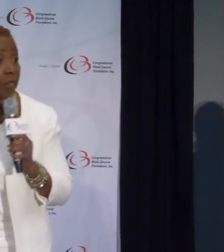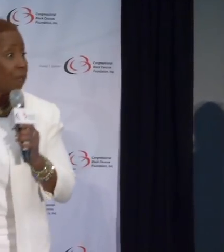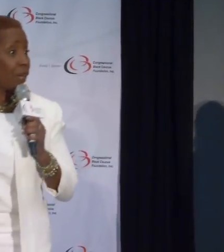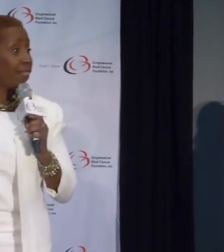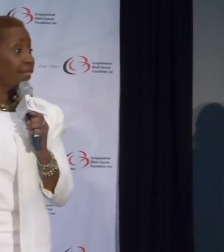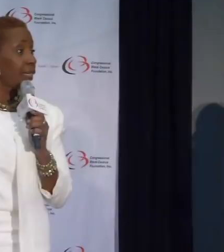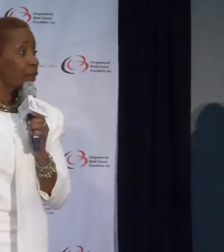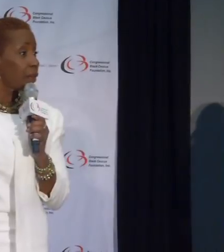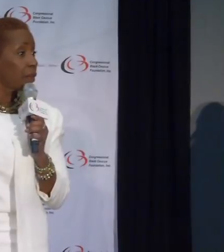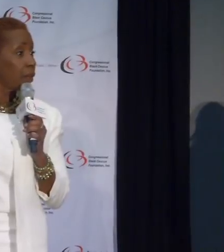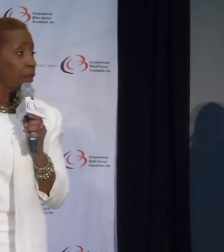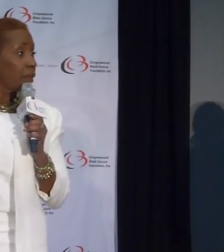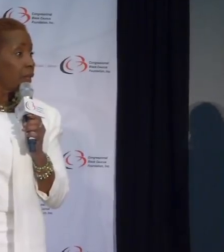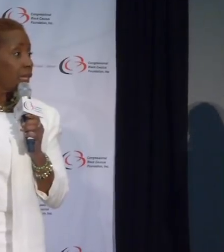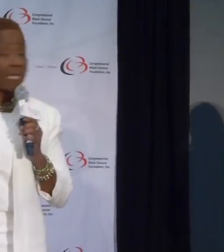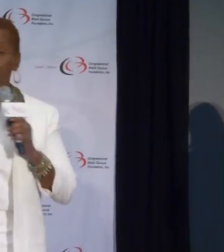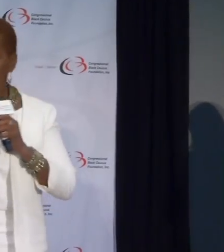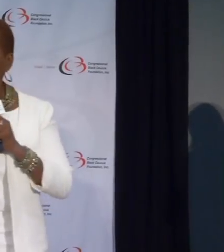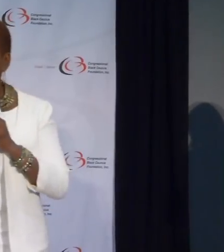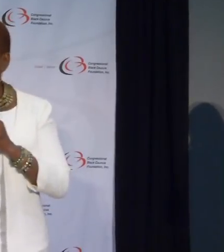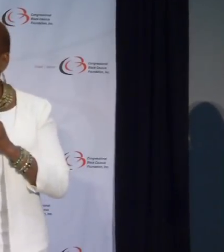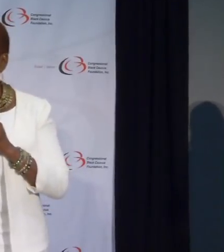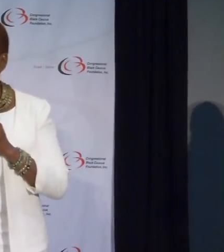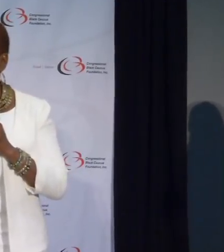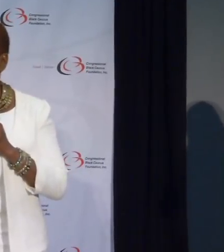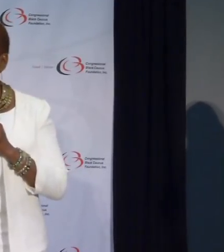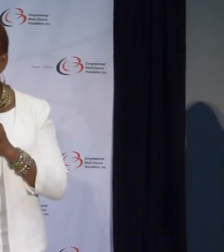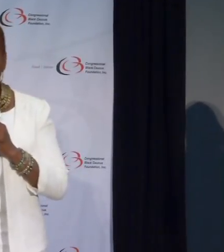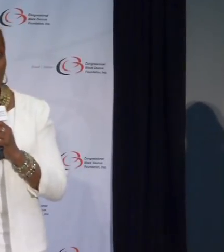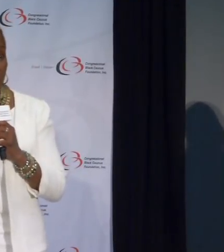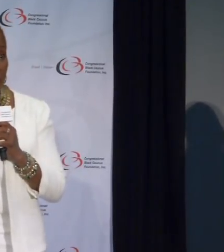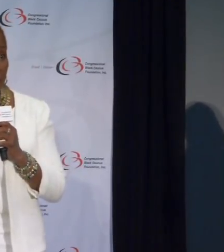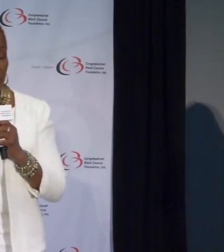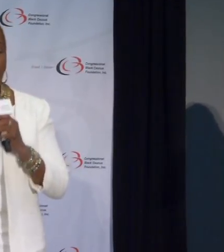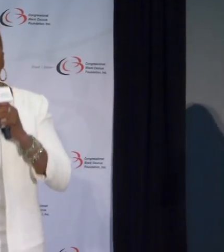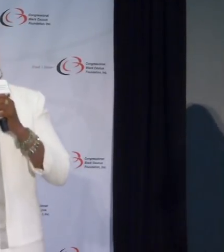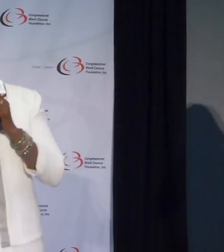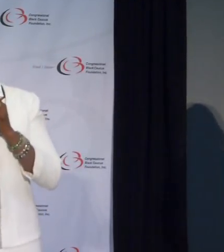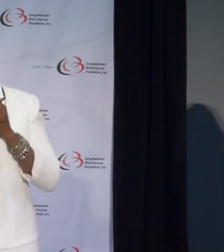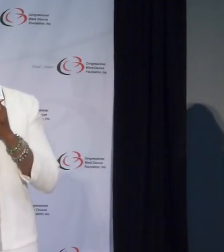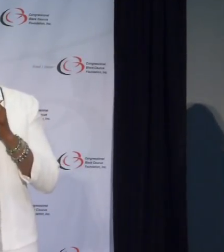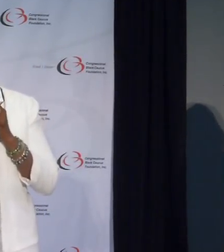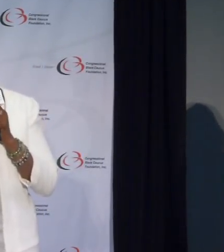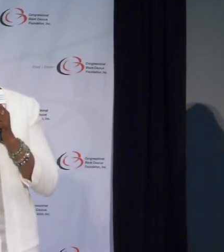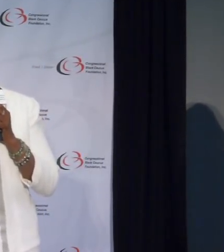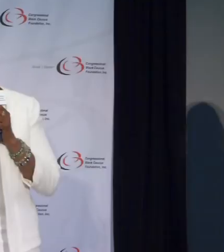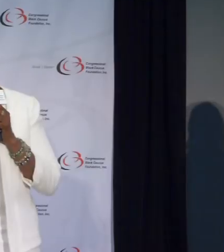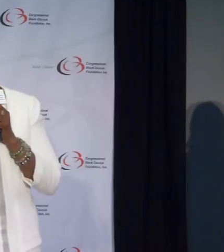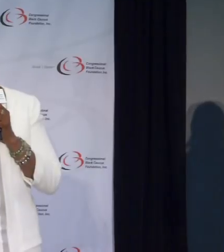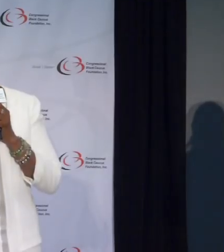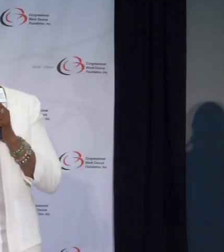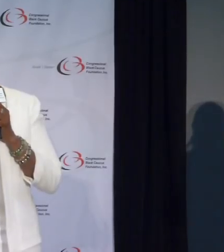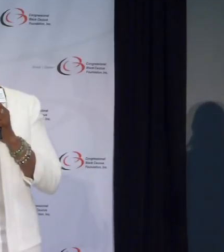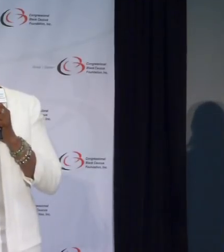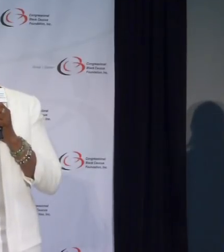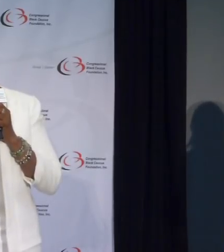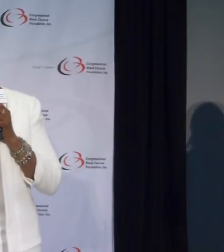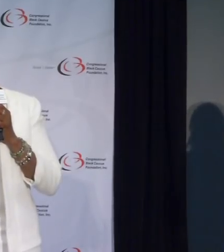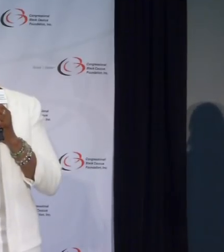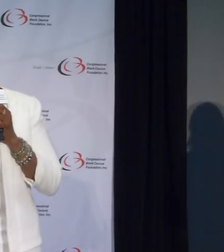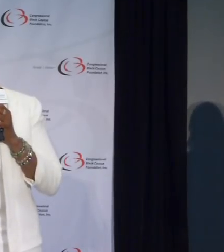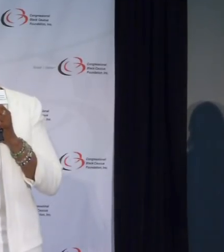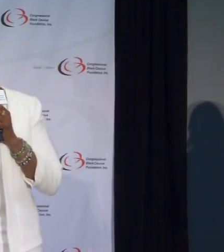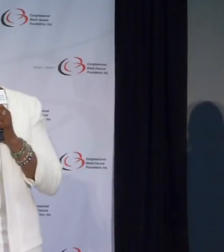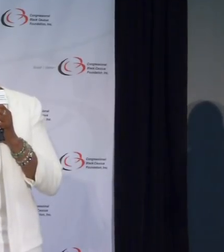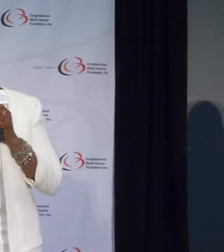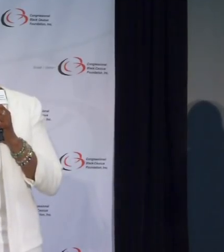Tell the truth, be authentic. That's a hard thing, yeah? But then I